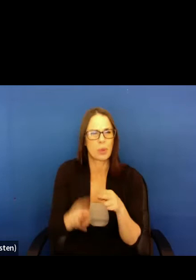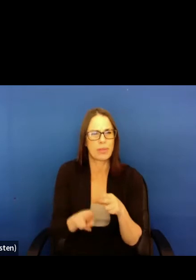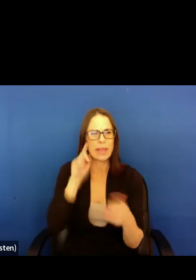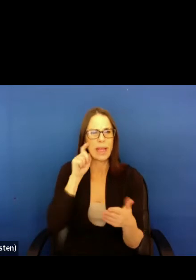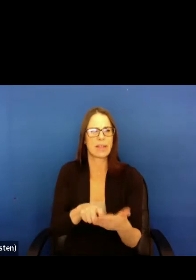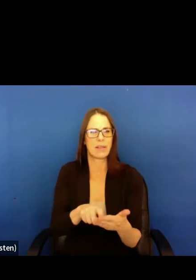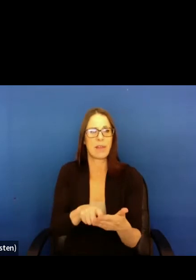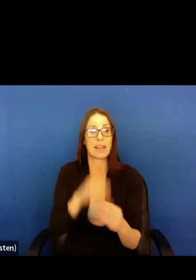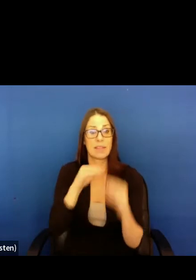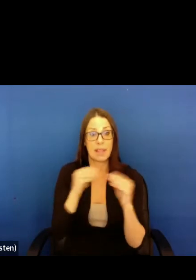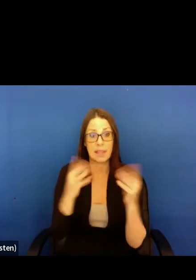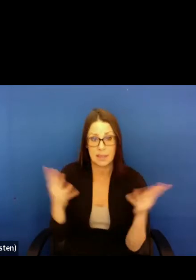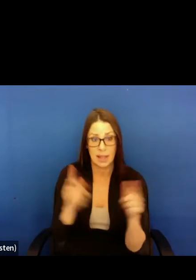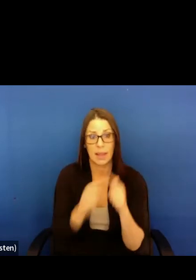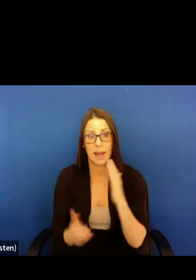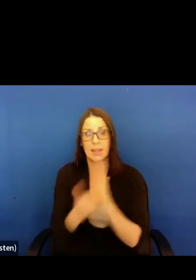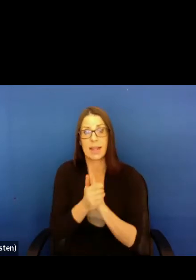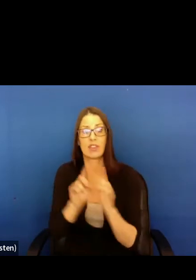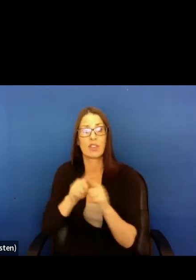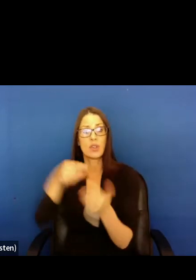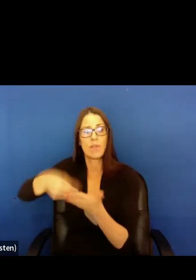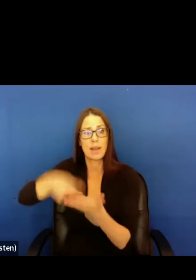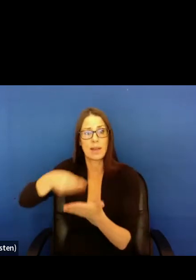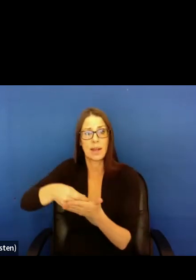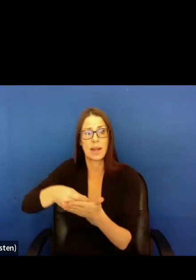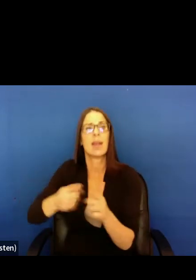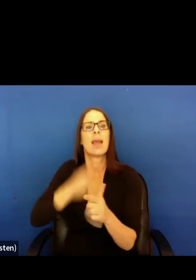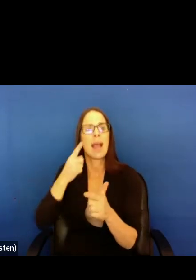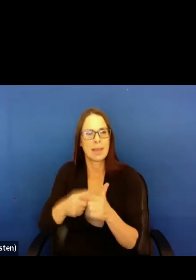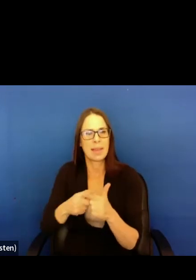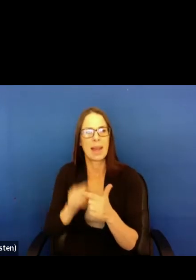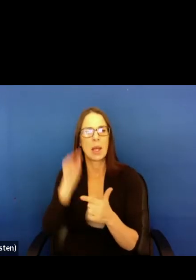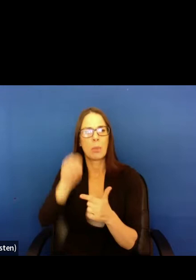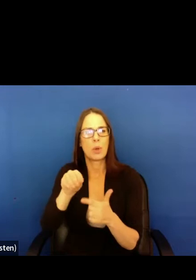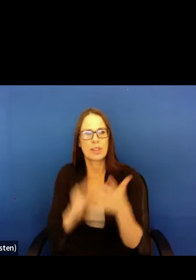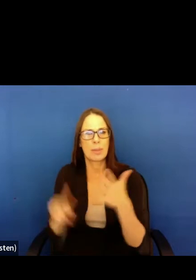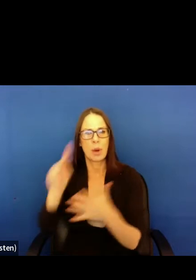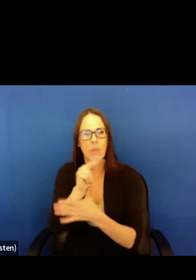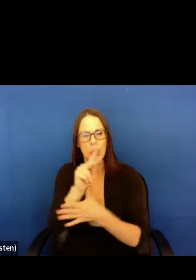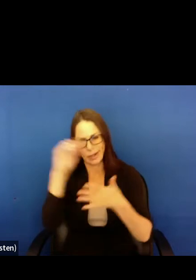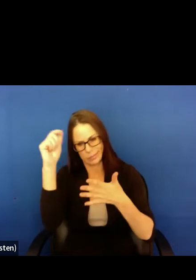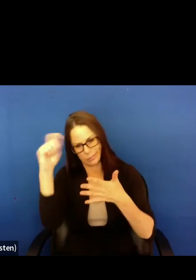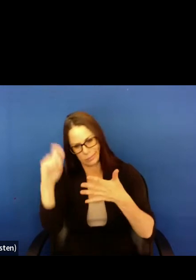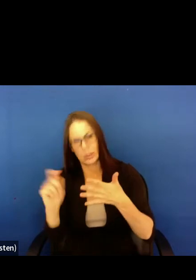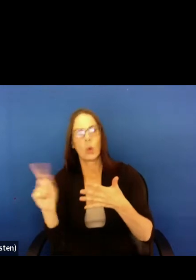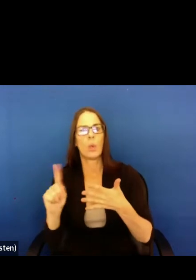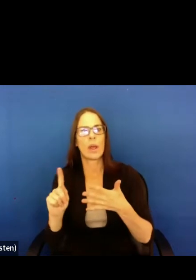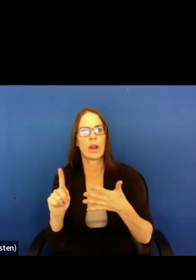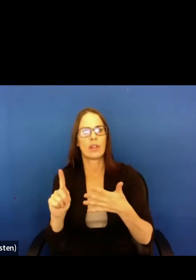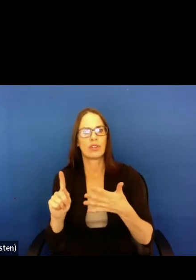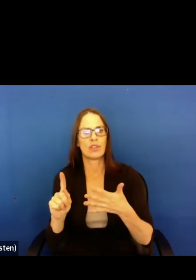could be, attaches that to a funding, and then gives a priority on where they should fall on the list. And I believe that